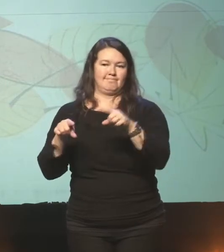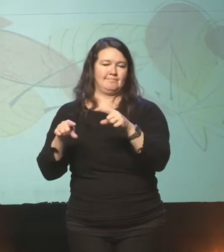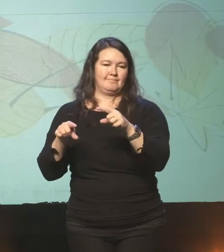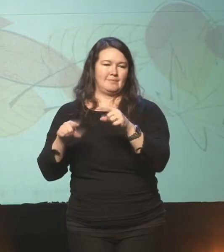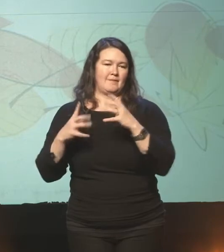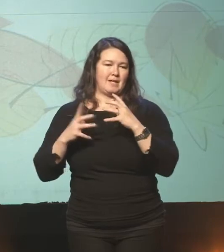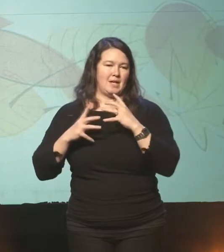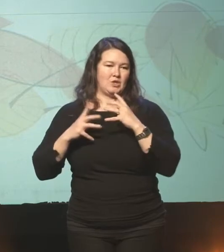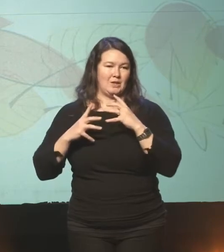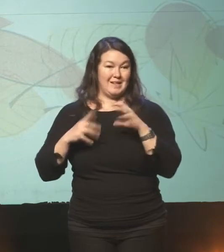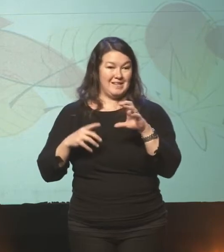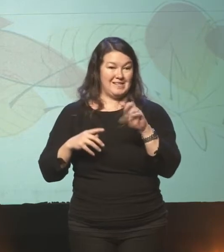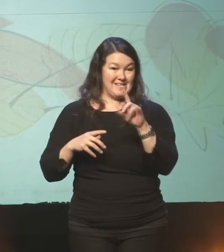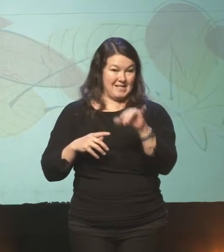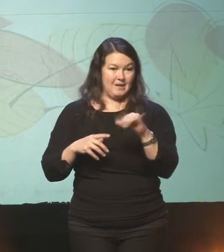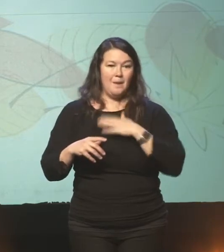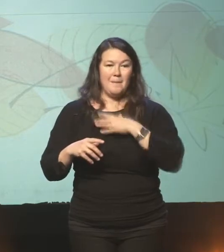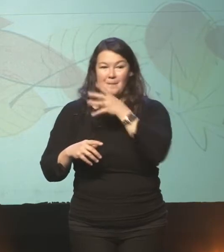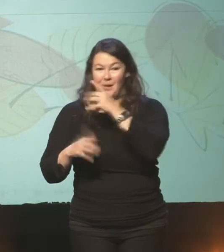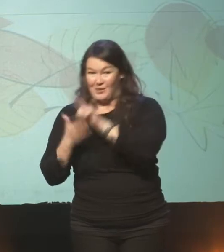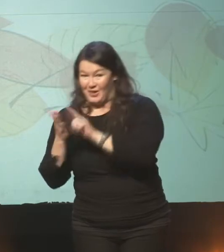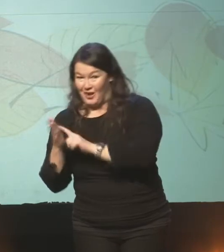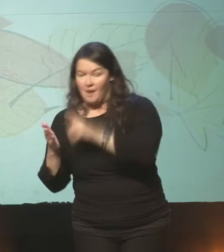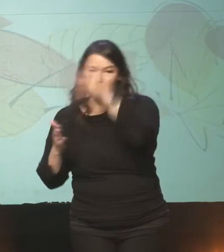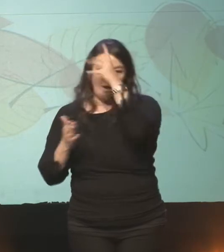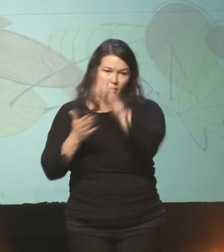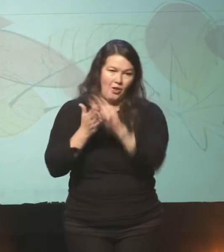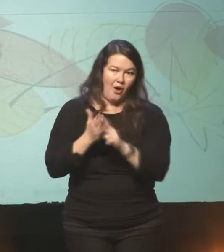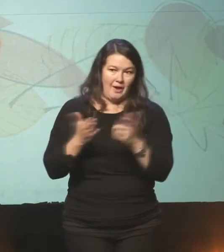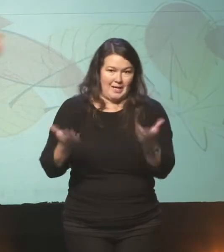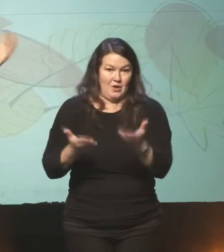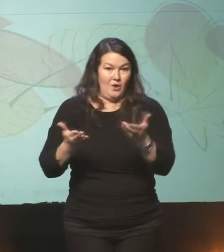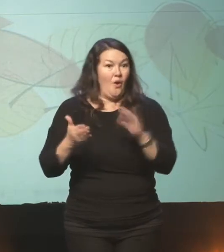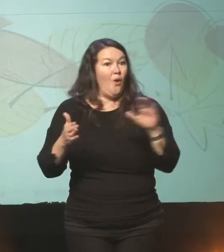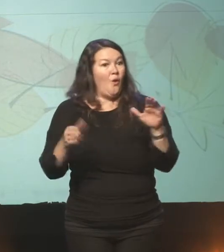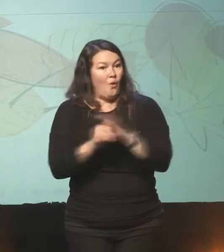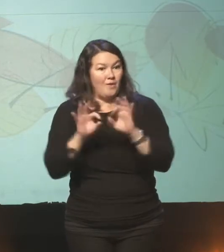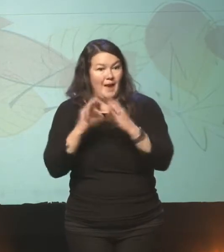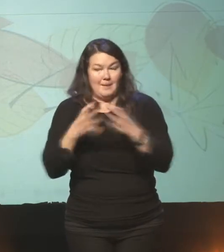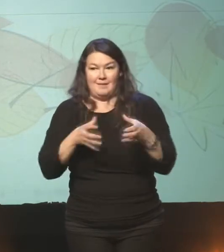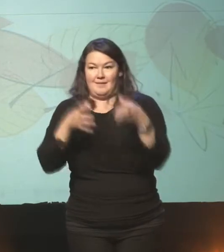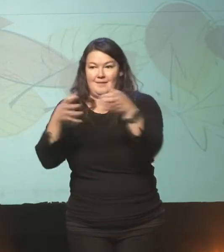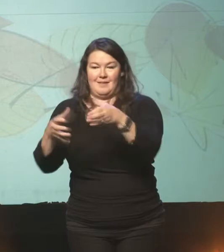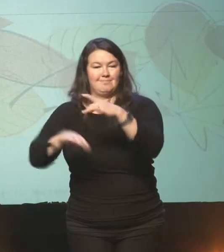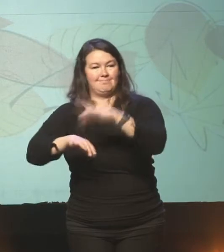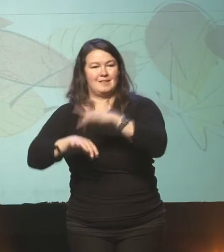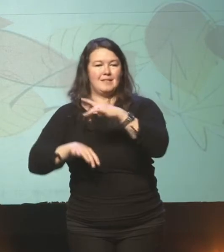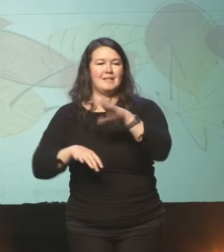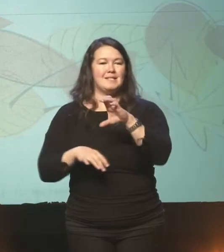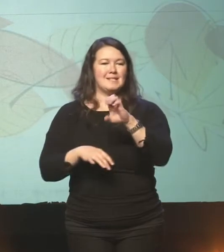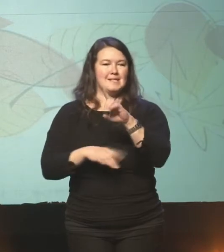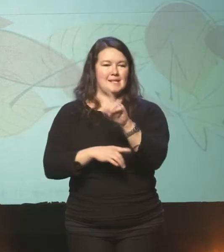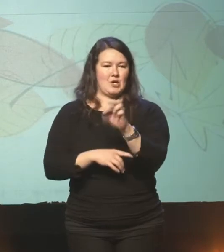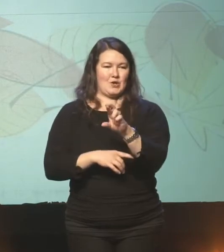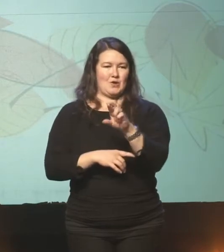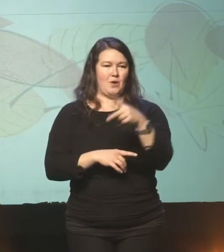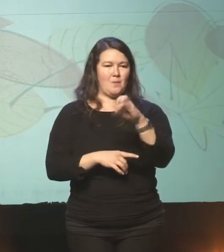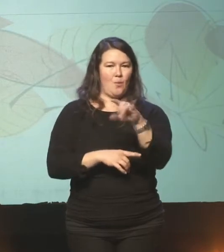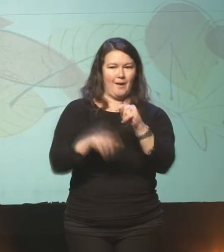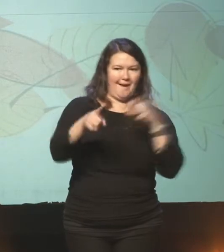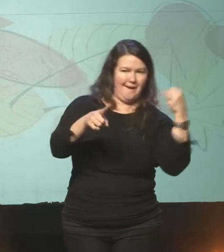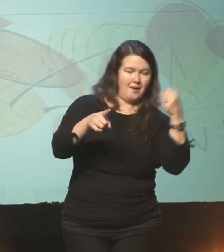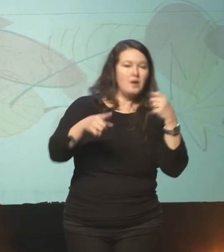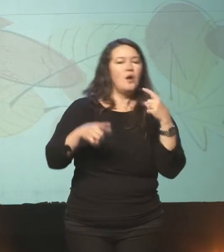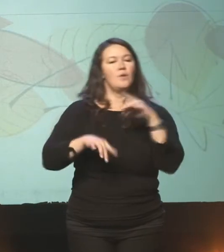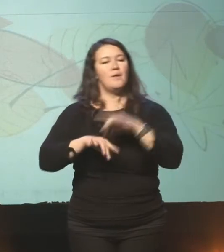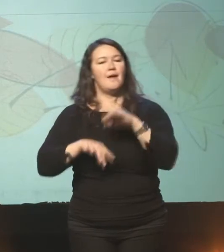was Cindy, my mother-in-law who's here, my father-in-law, our whole family were there in Ohio at Cedar Point, and we go to Famous